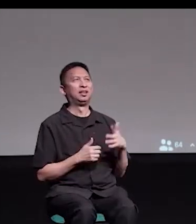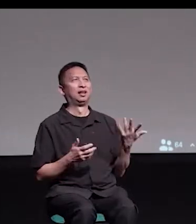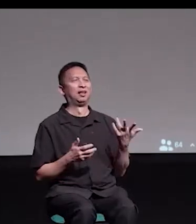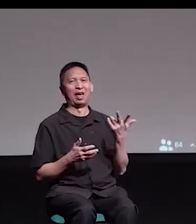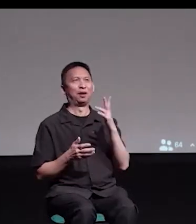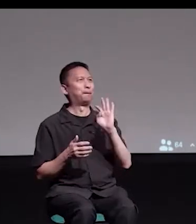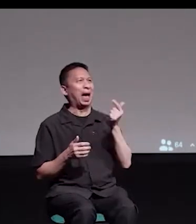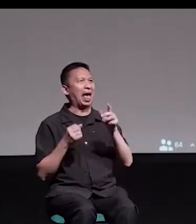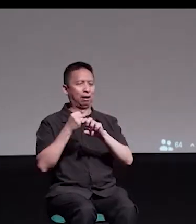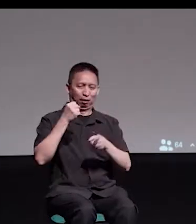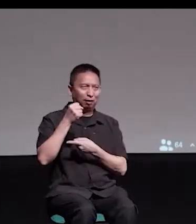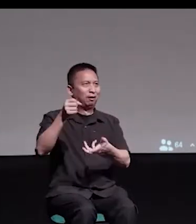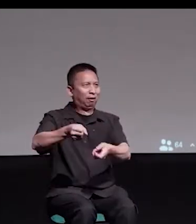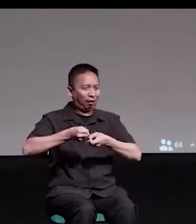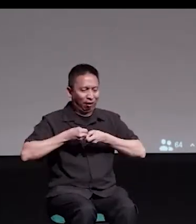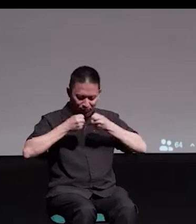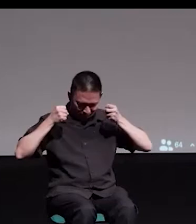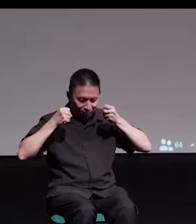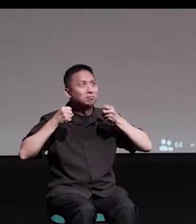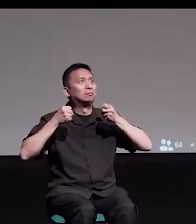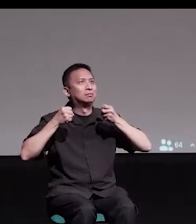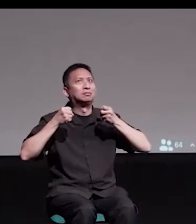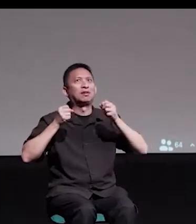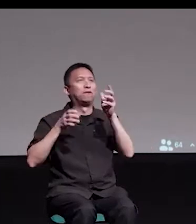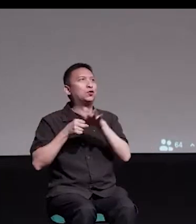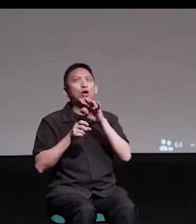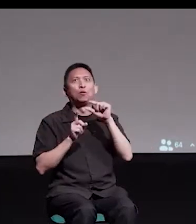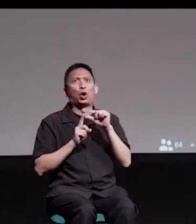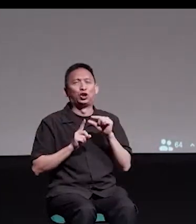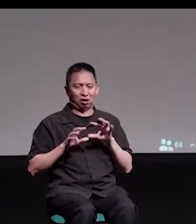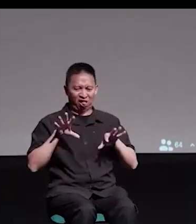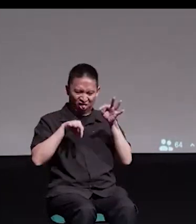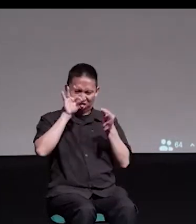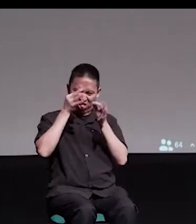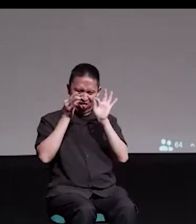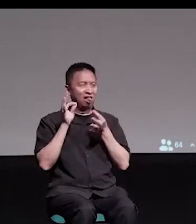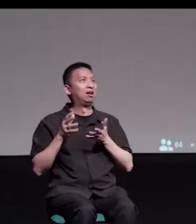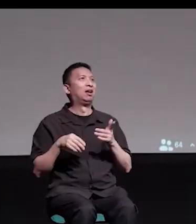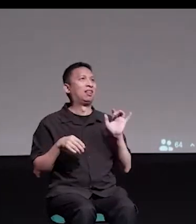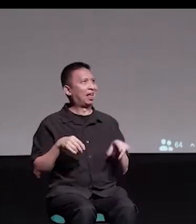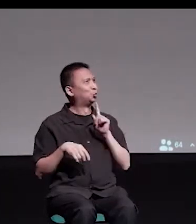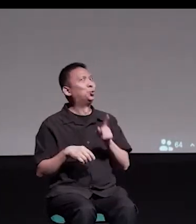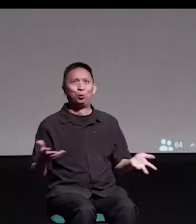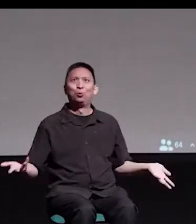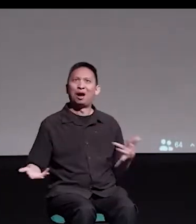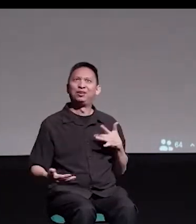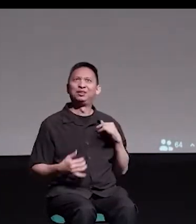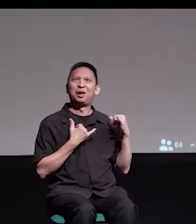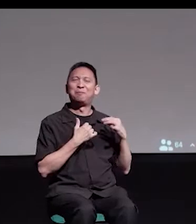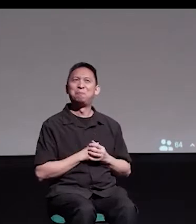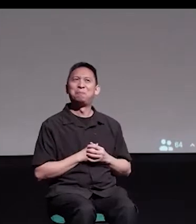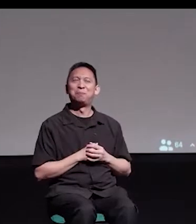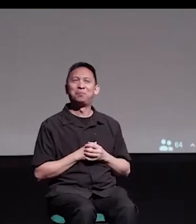of words is very true. And sometimes those